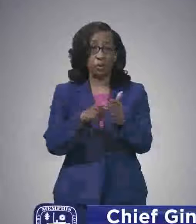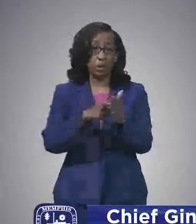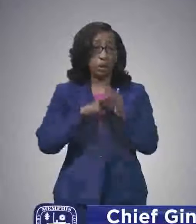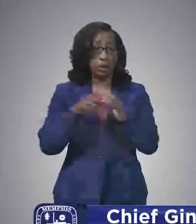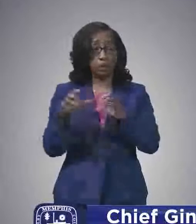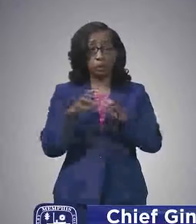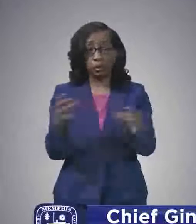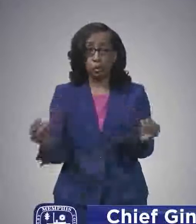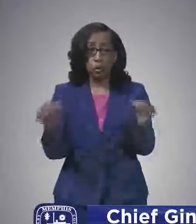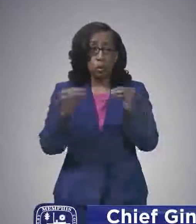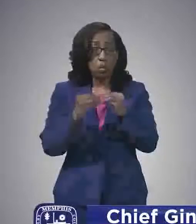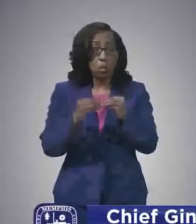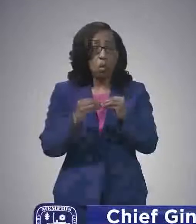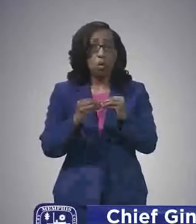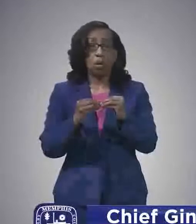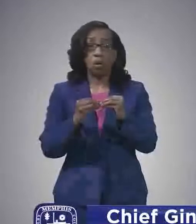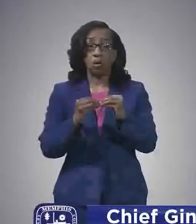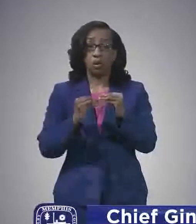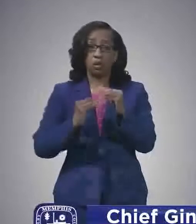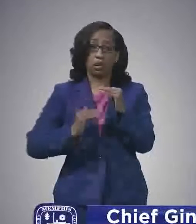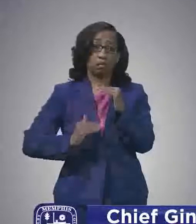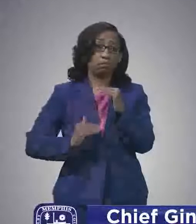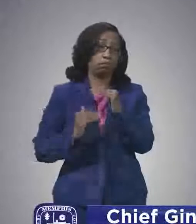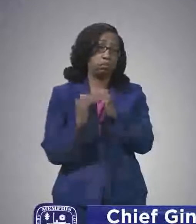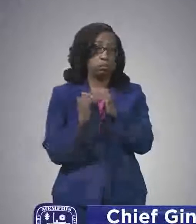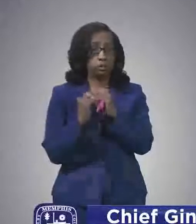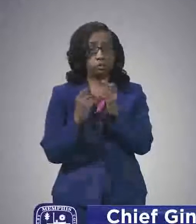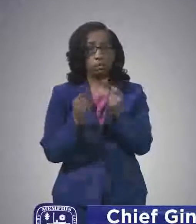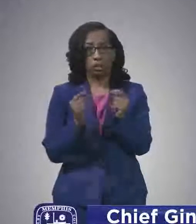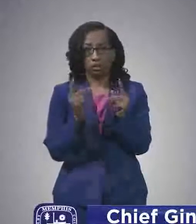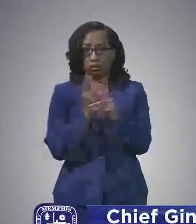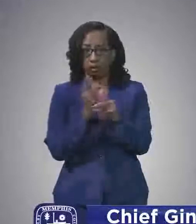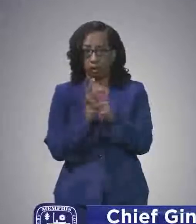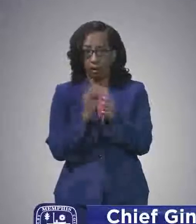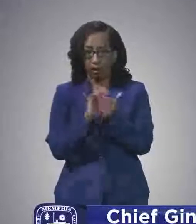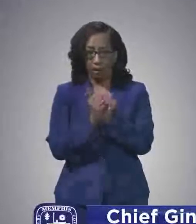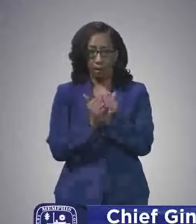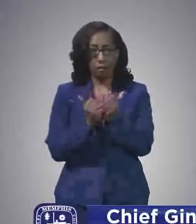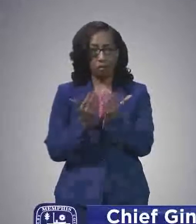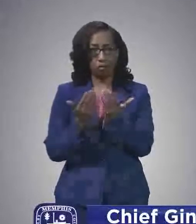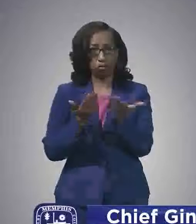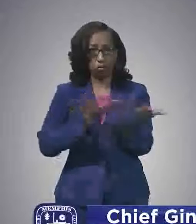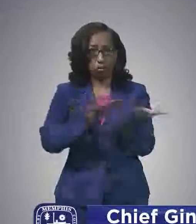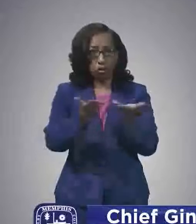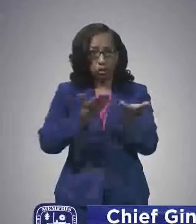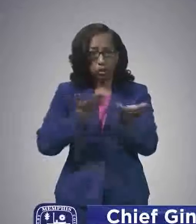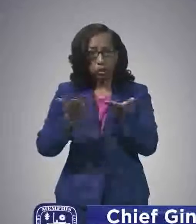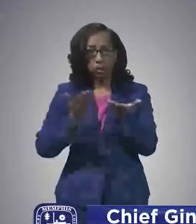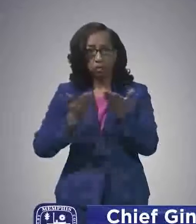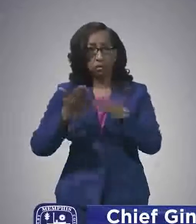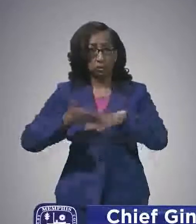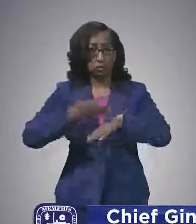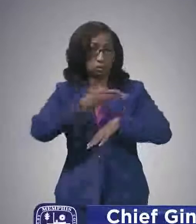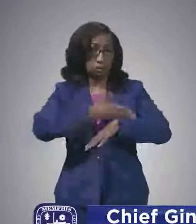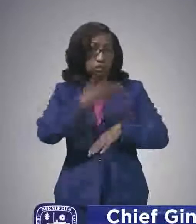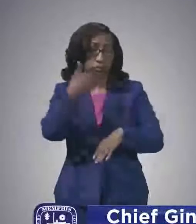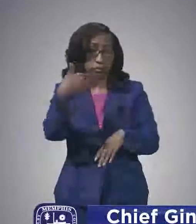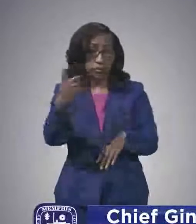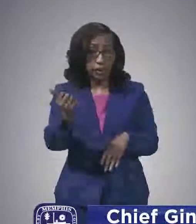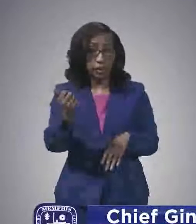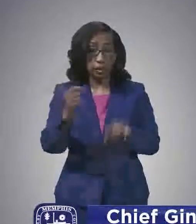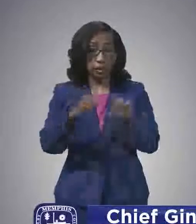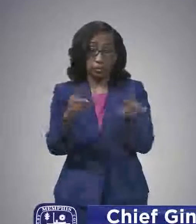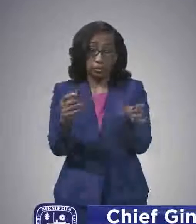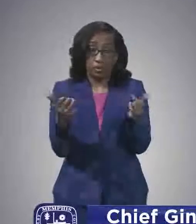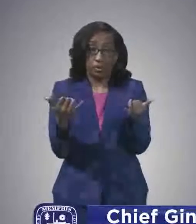have flexed our capacity. We have looked for ways to deliver service in different, more efficient ways. But at this